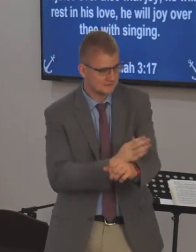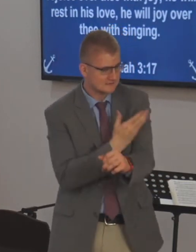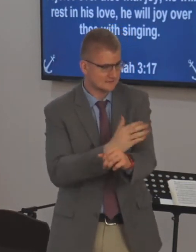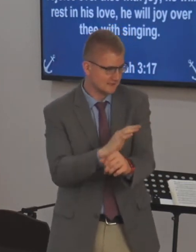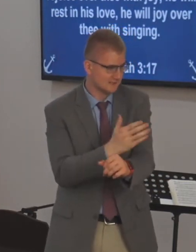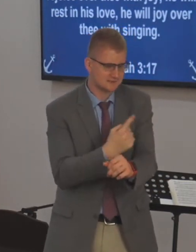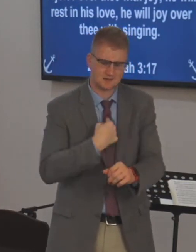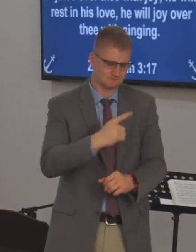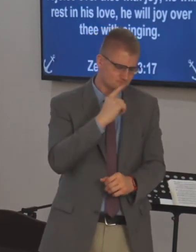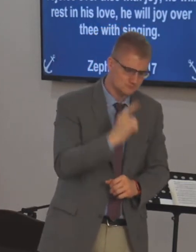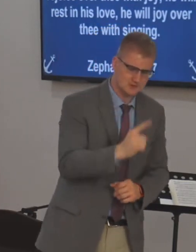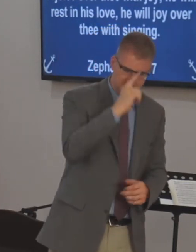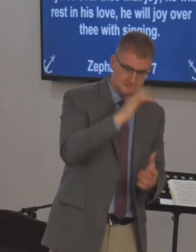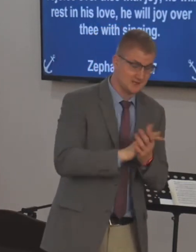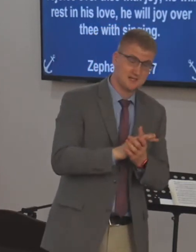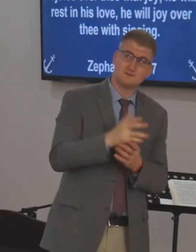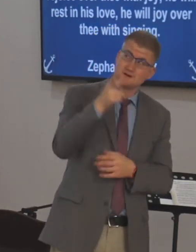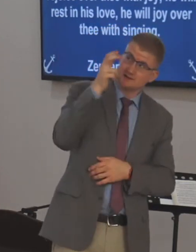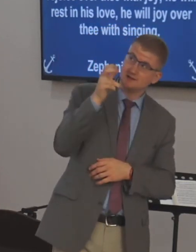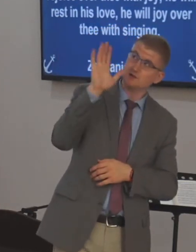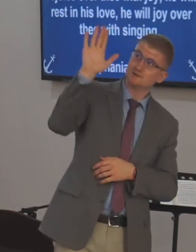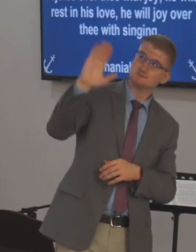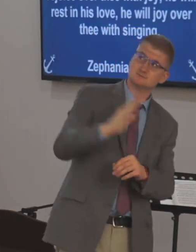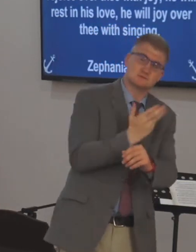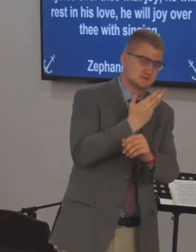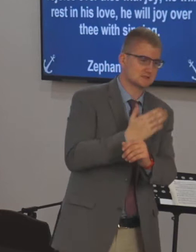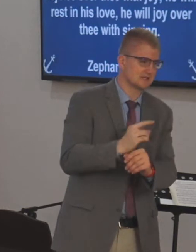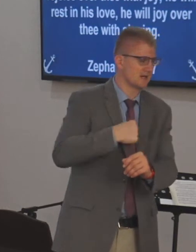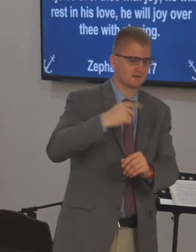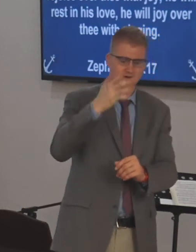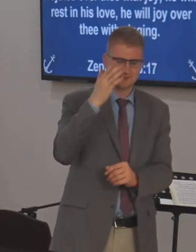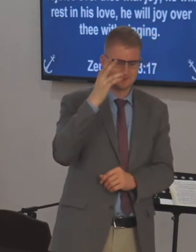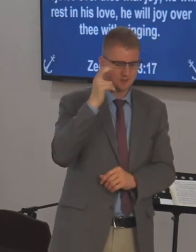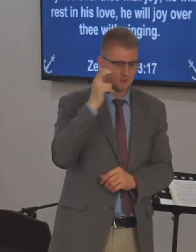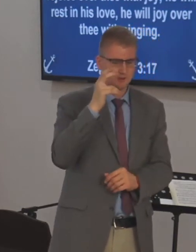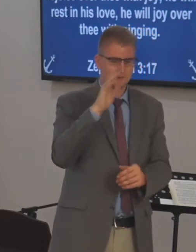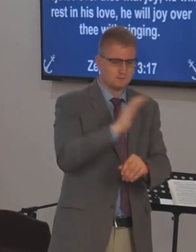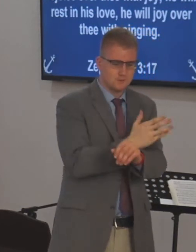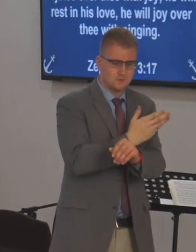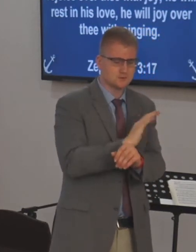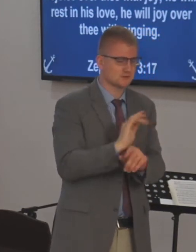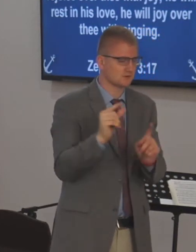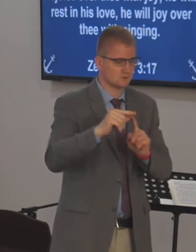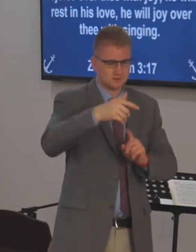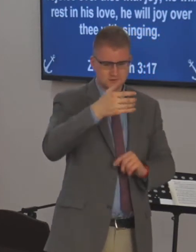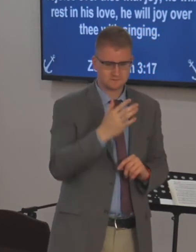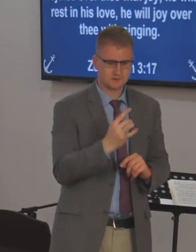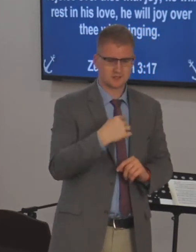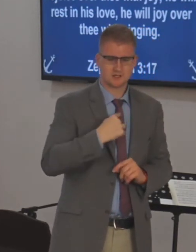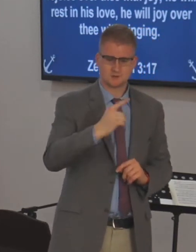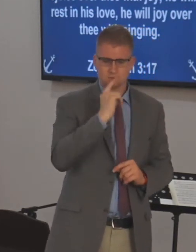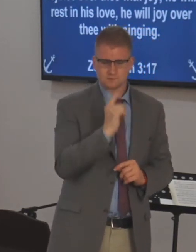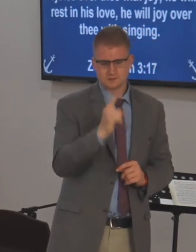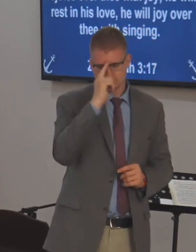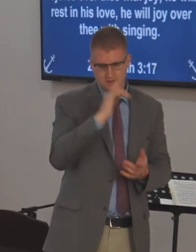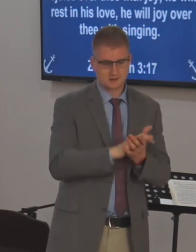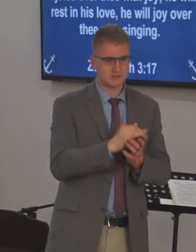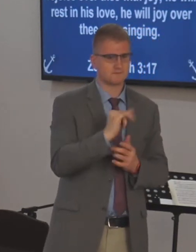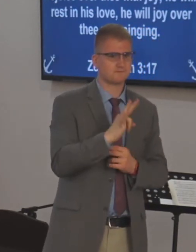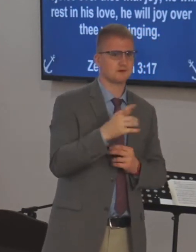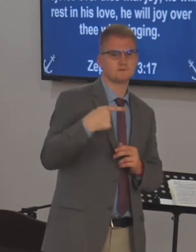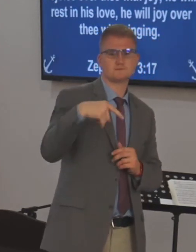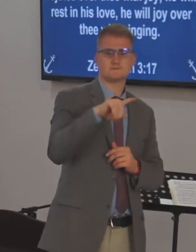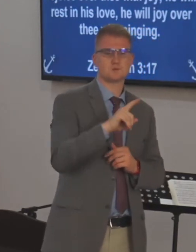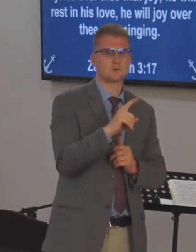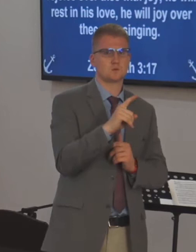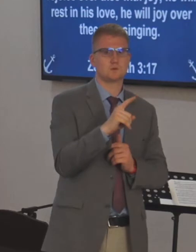really believe it's him singing. I hear music. I even hear the words of God. And I really believe that if you get